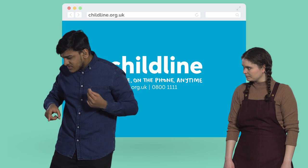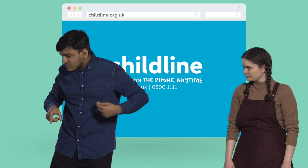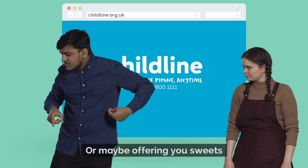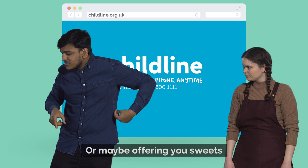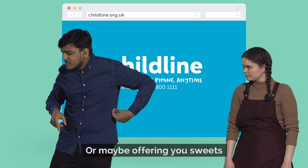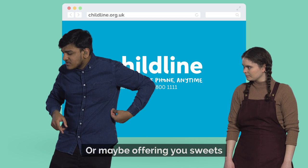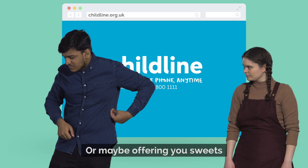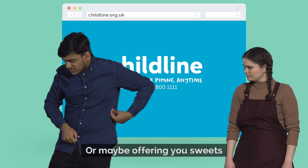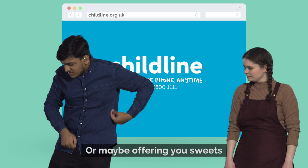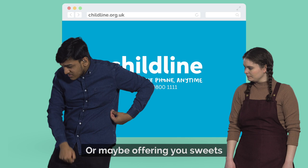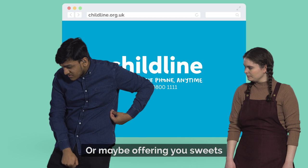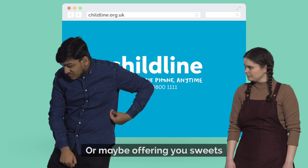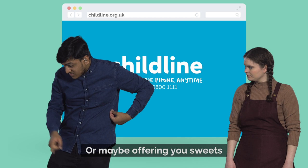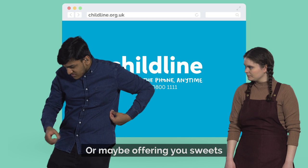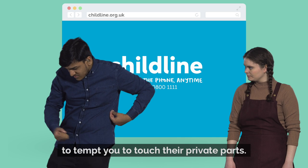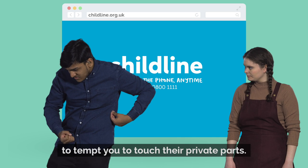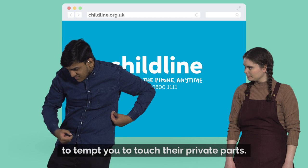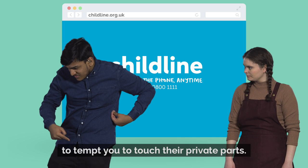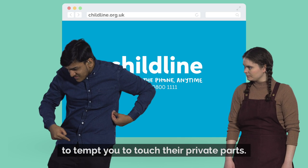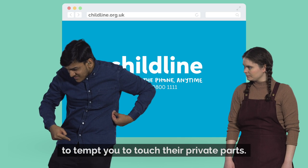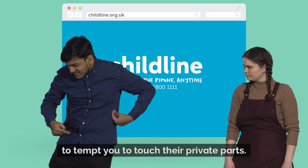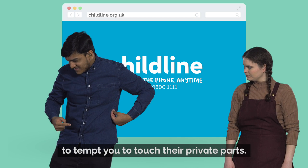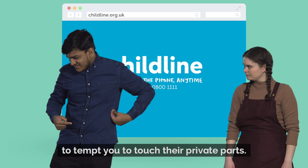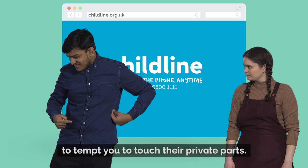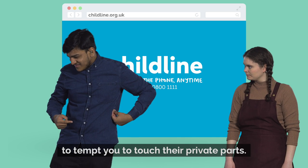Or maybe offering you sweets, to tempt you to touch their private parts.